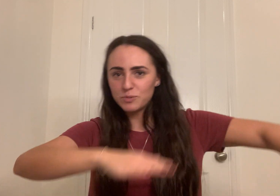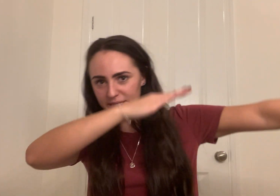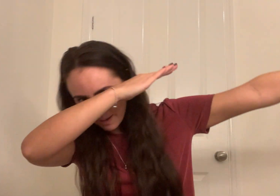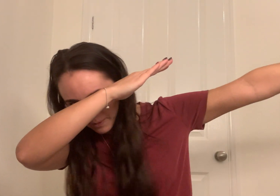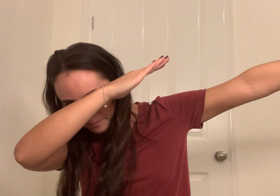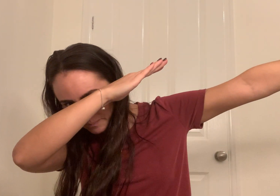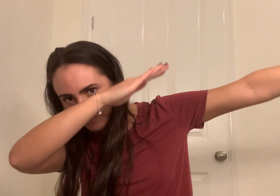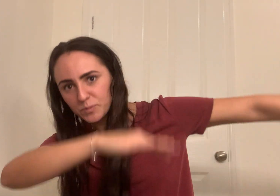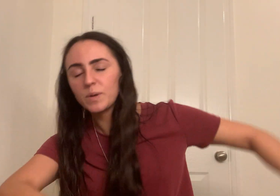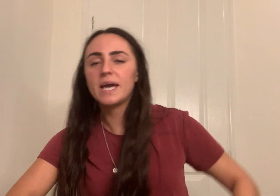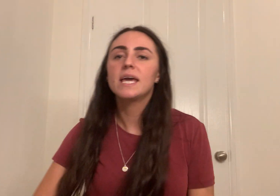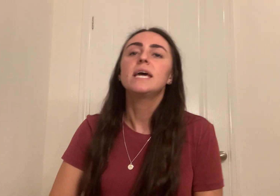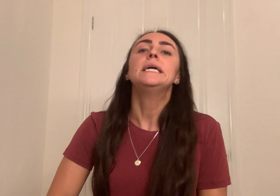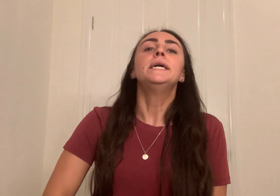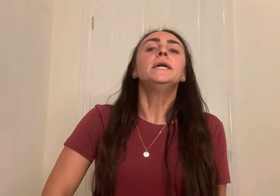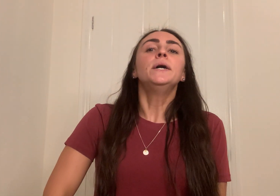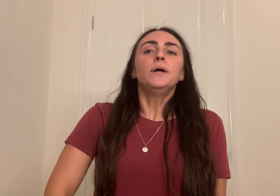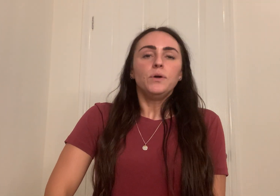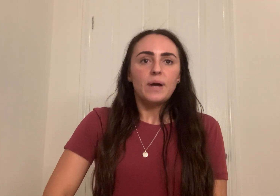dab. Okay. Right.